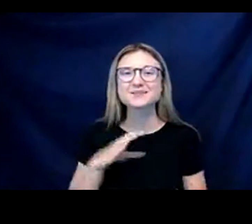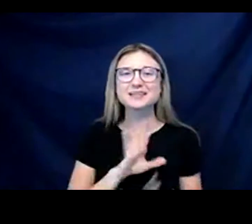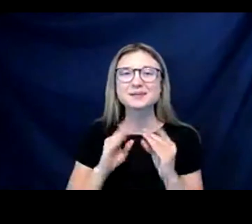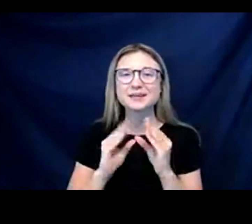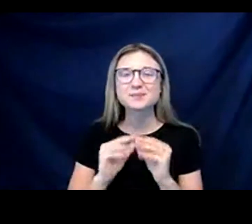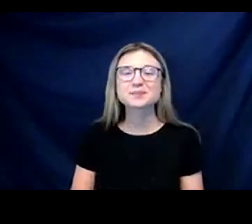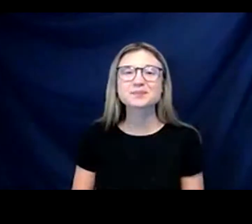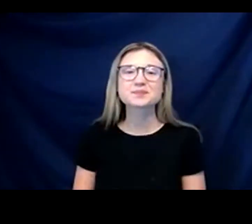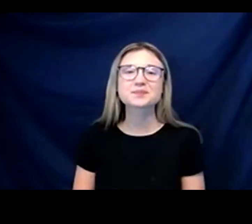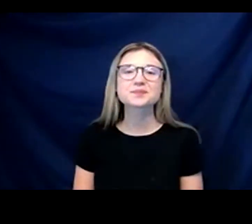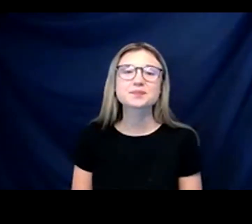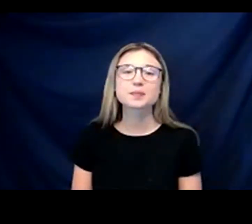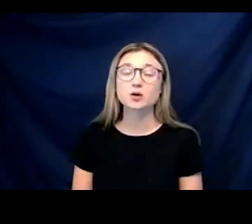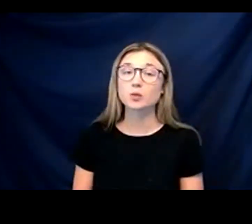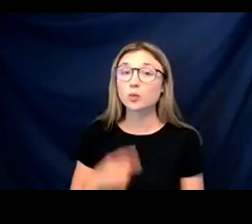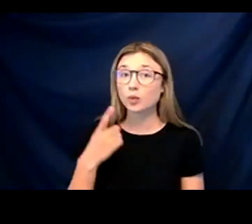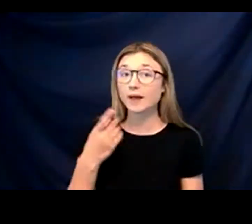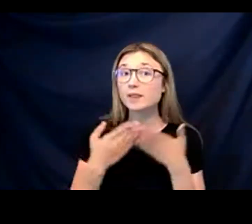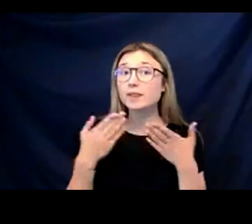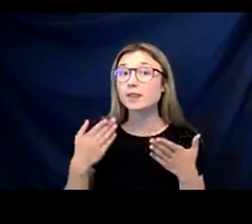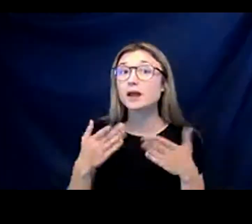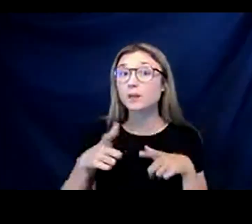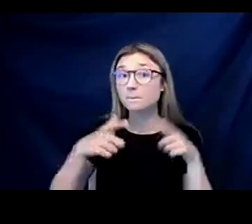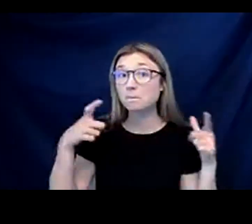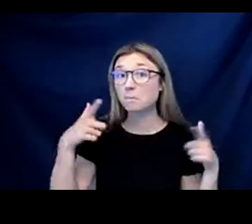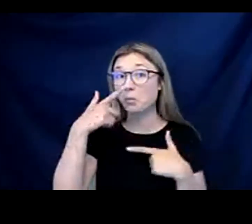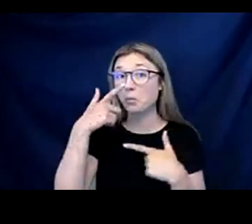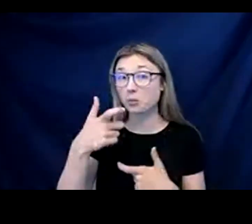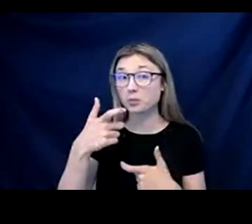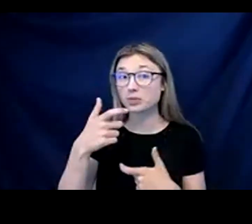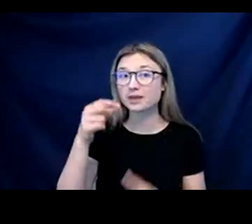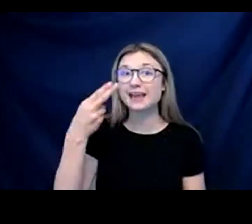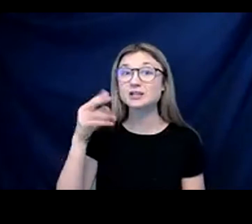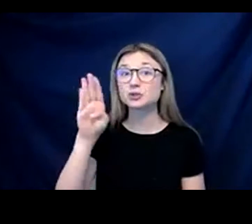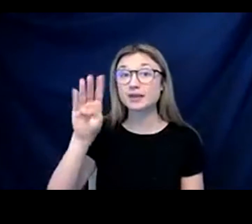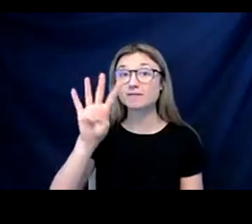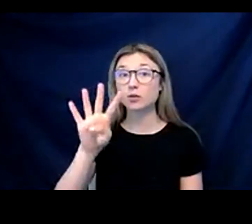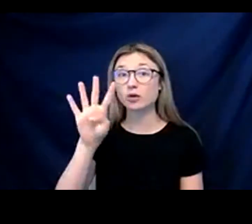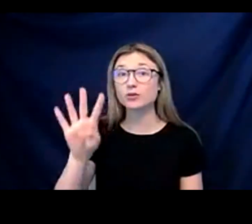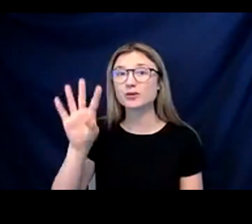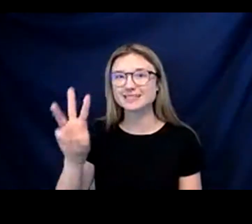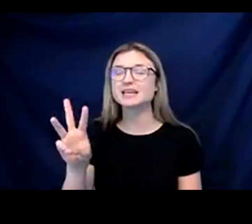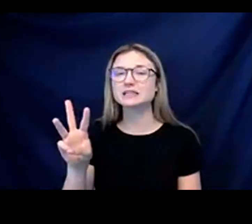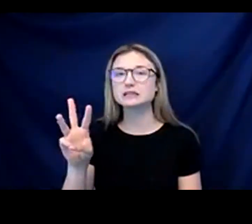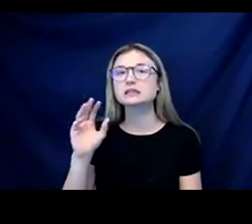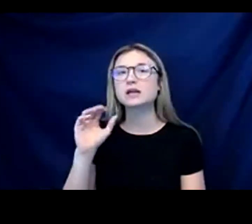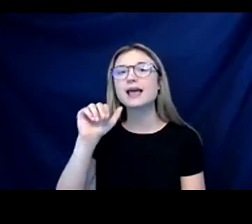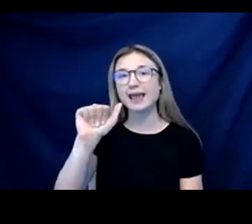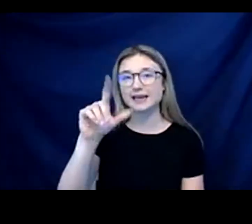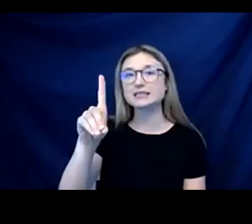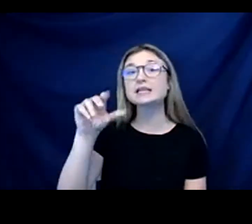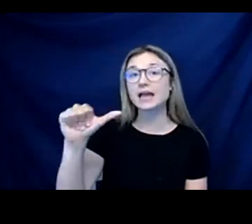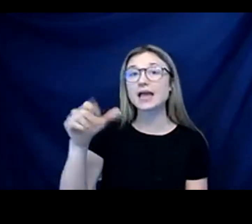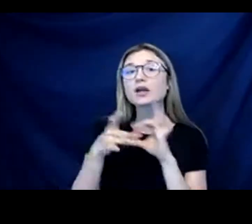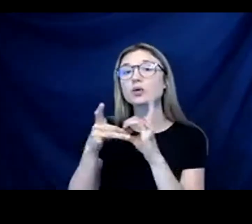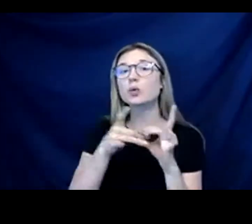An item of great interest was the HB 446 ADA coordinator position. Had a good talk about